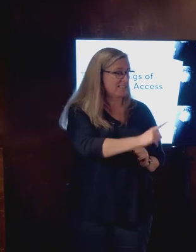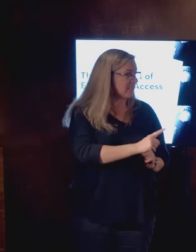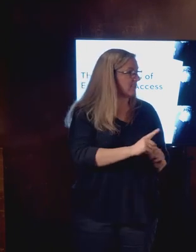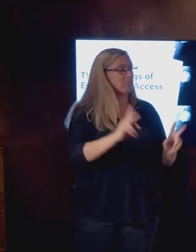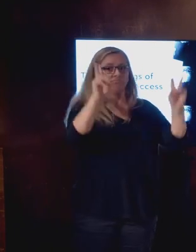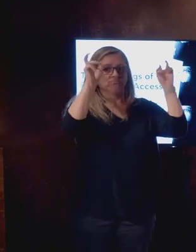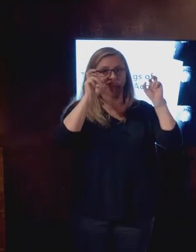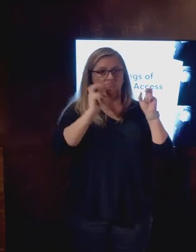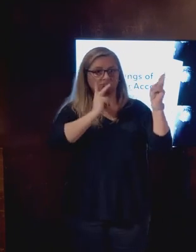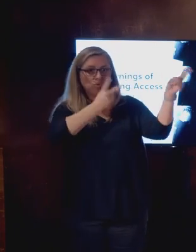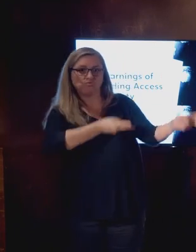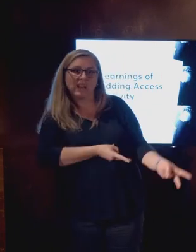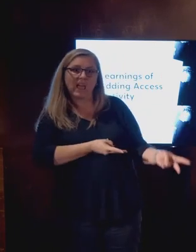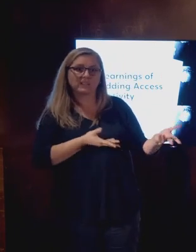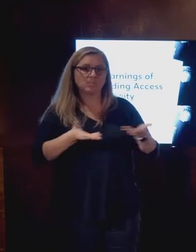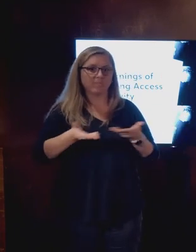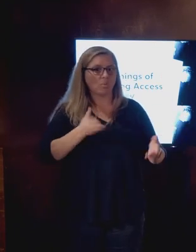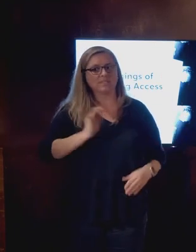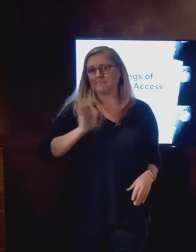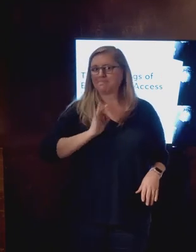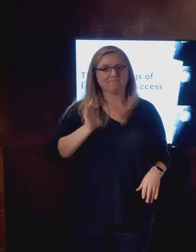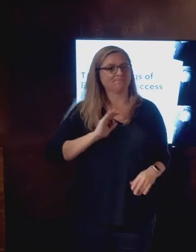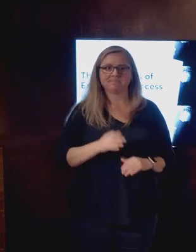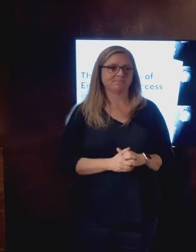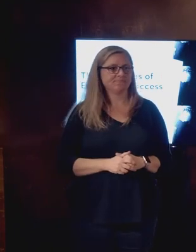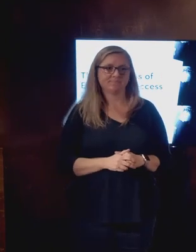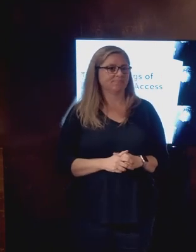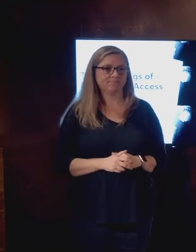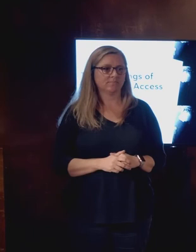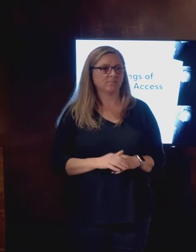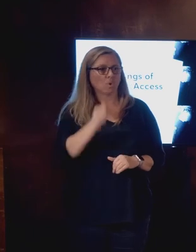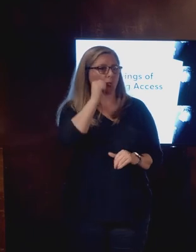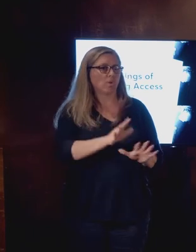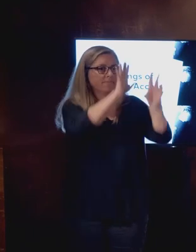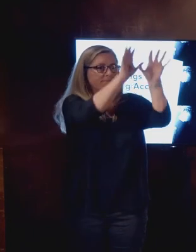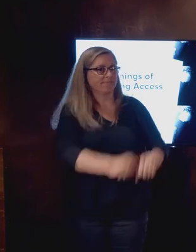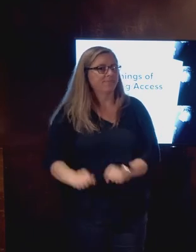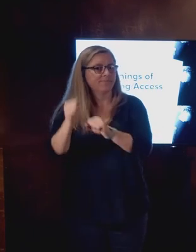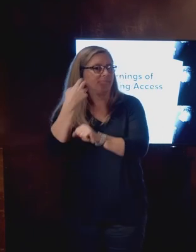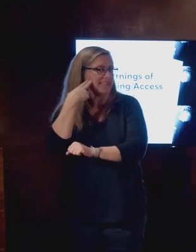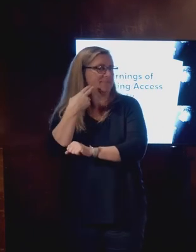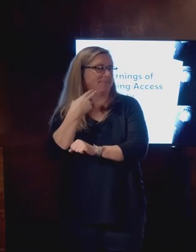normally experience a full relaxed performance to be, because that would have taken away the deaf access, just